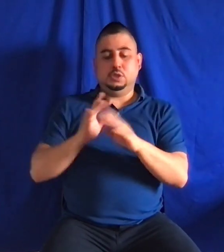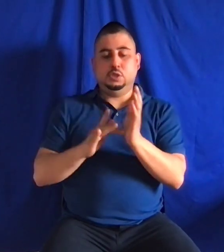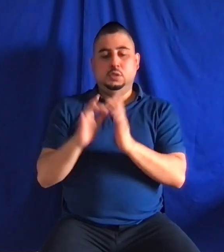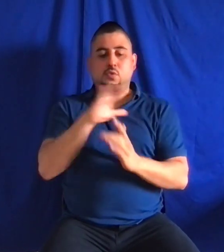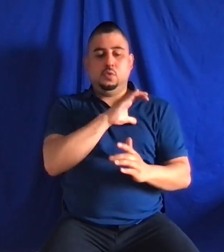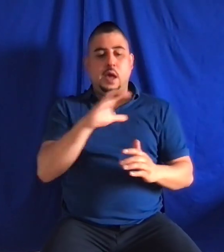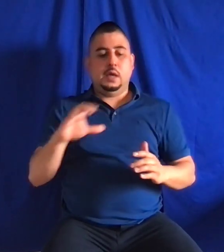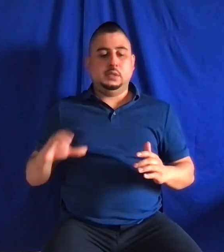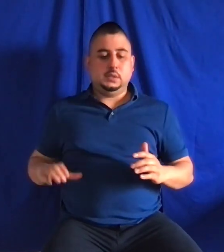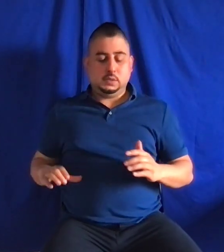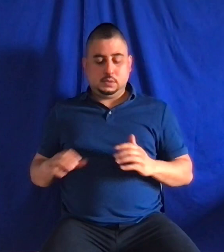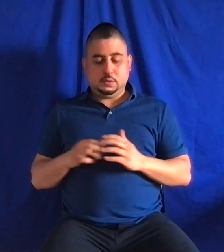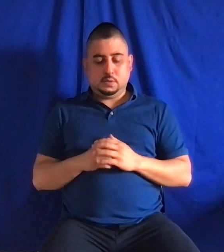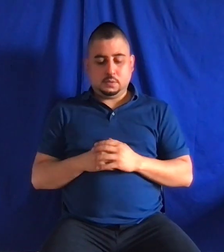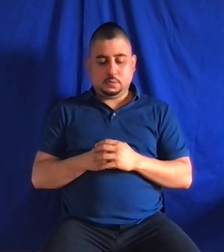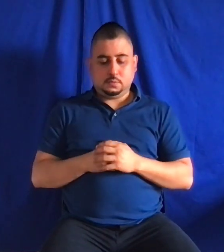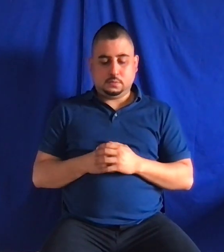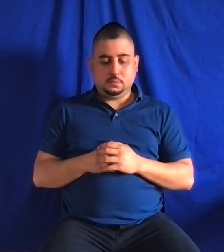Jesus Christ.